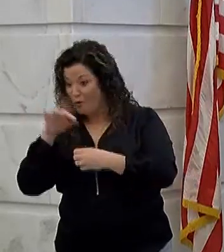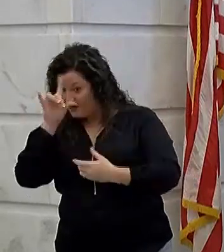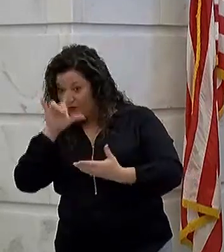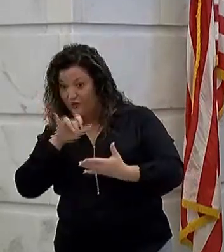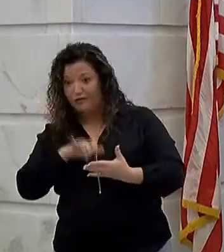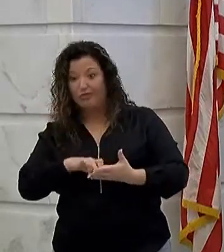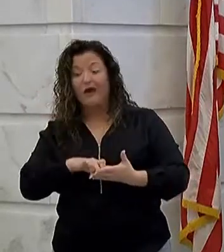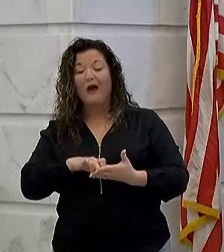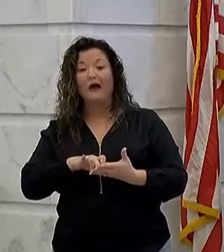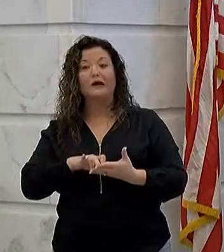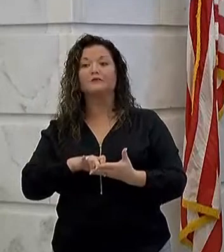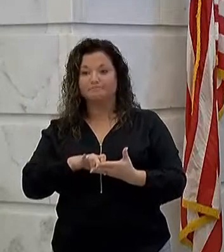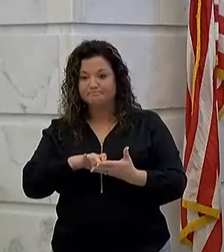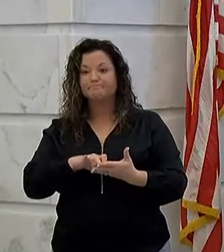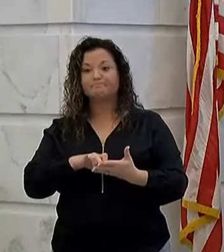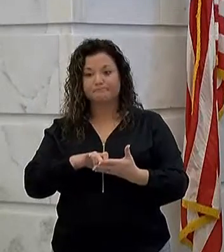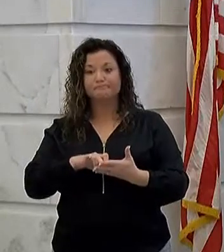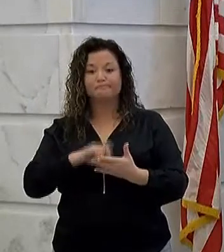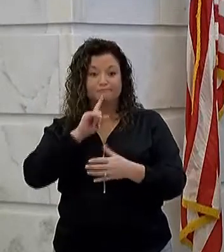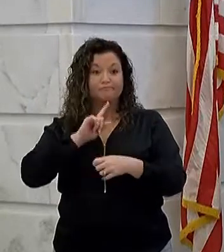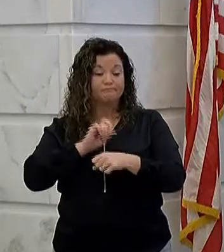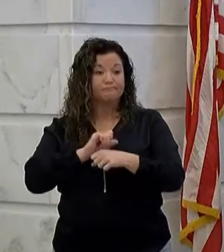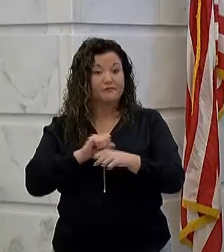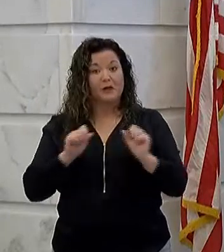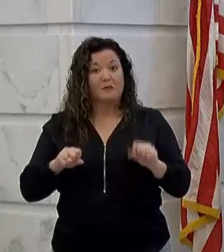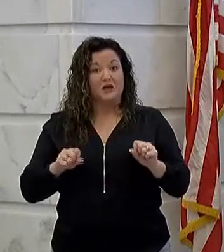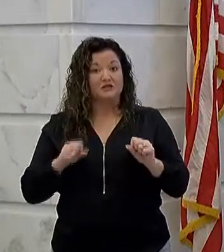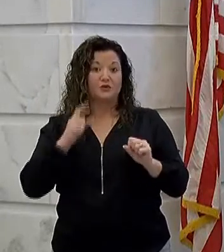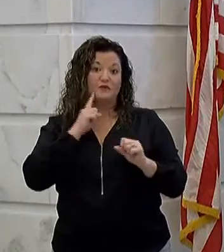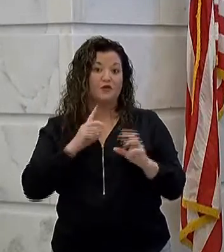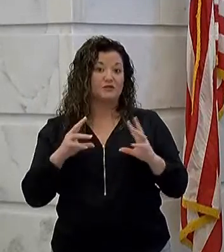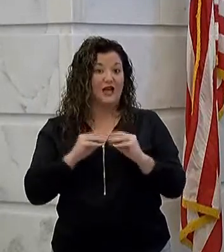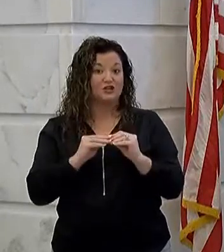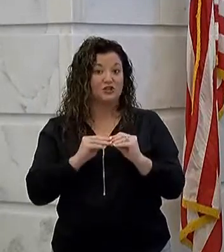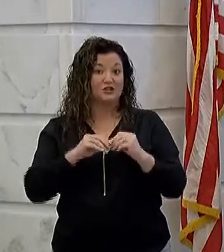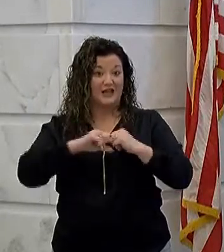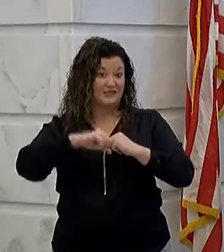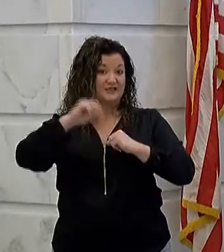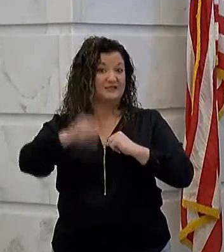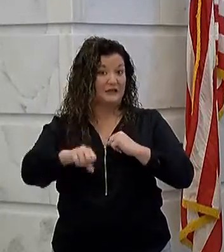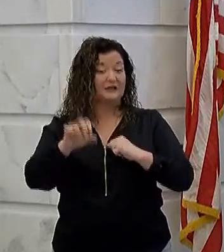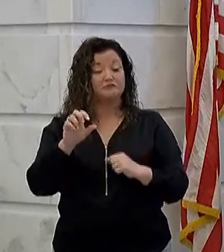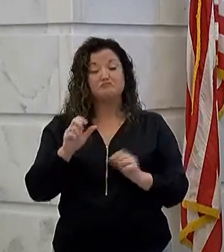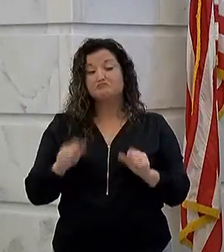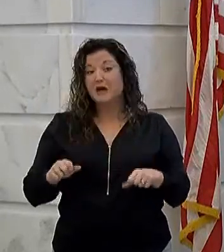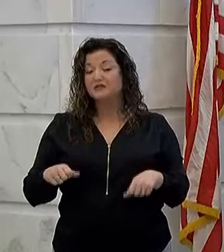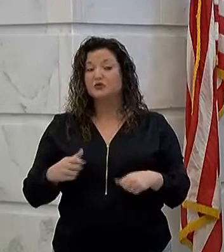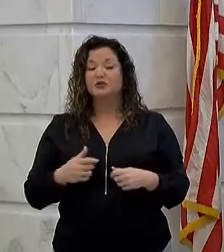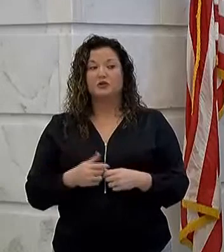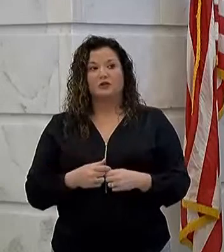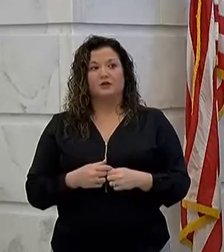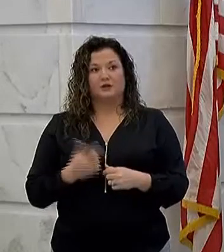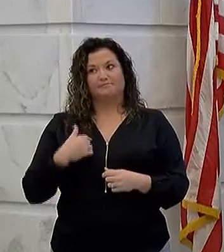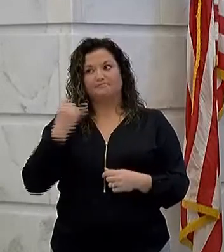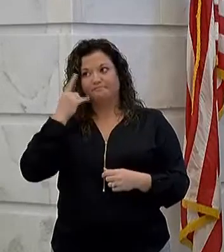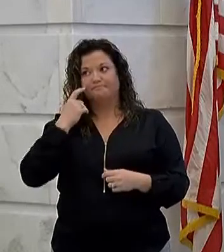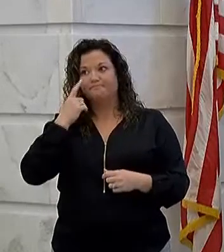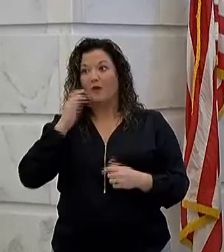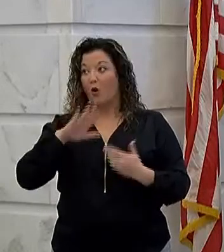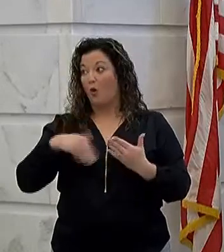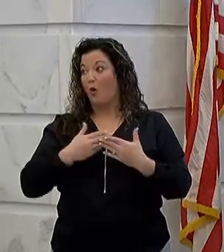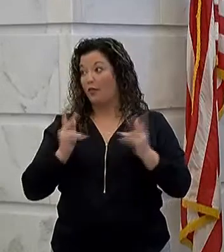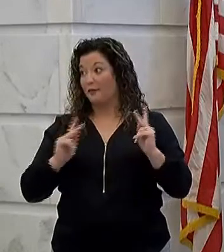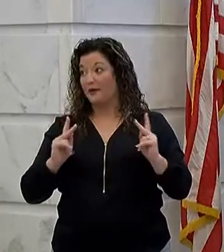that where certainly there was the possibility of the session being extended. I would imagine that probably every member